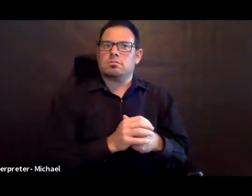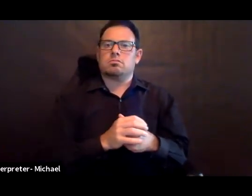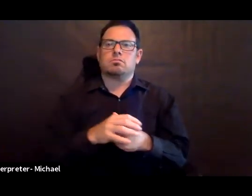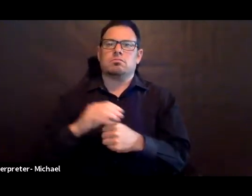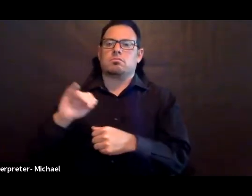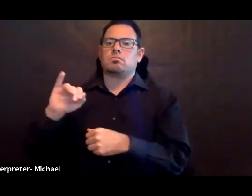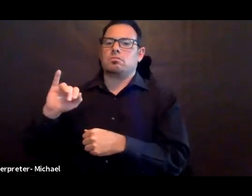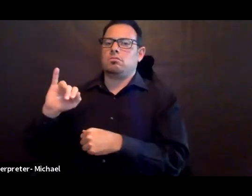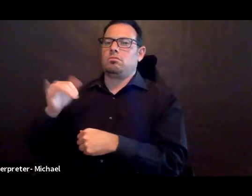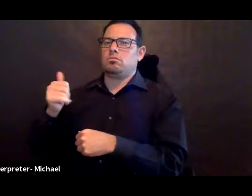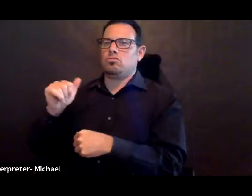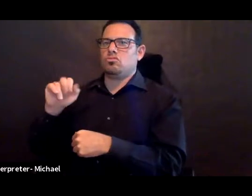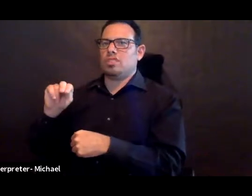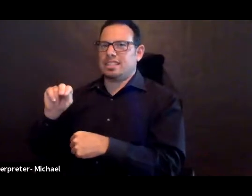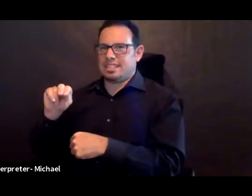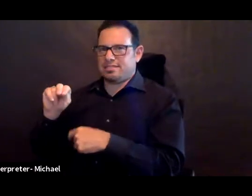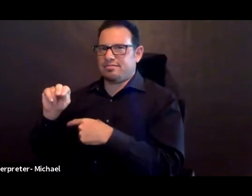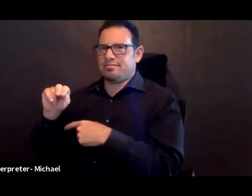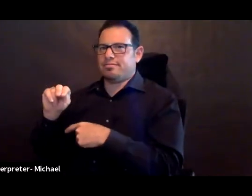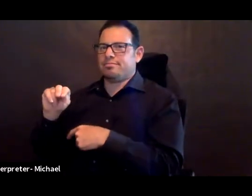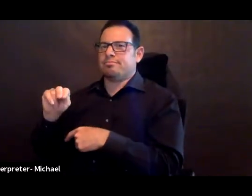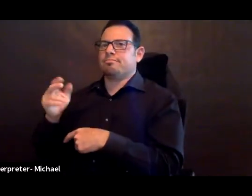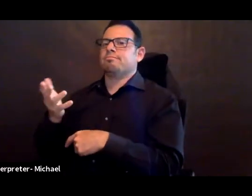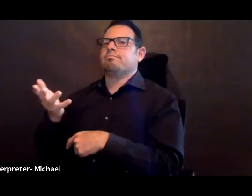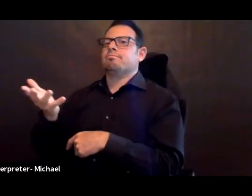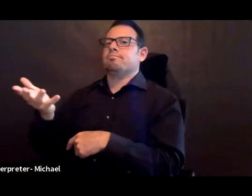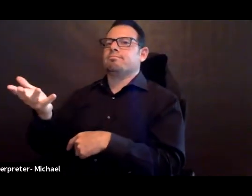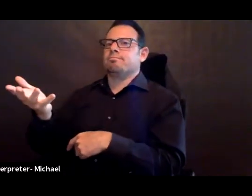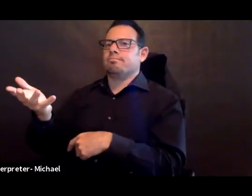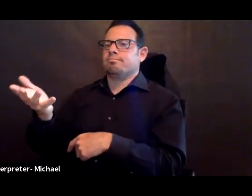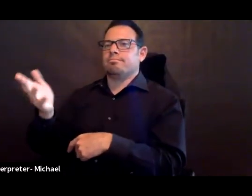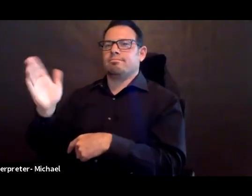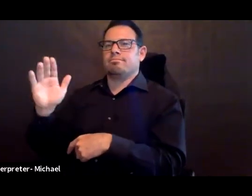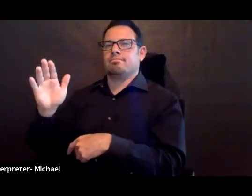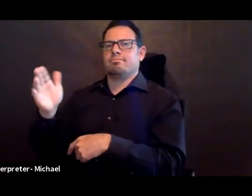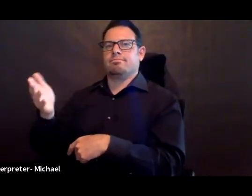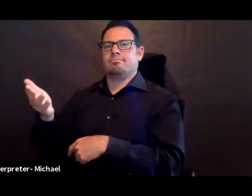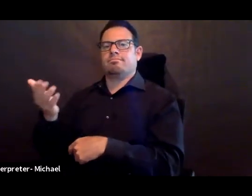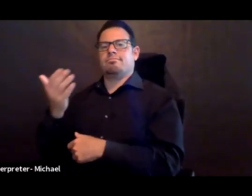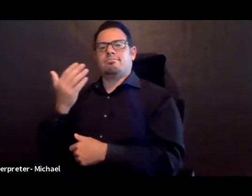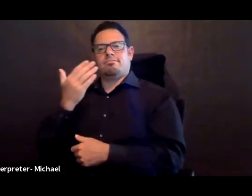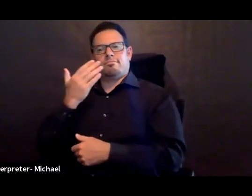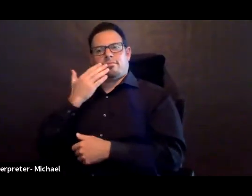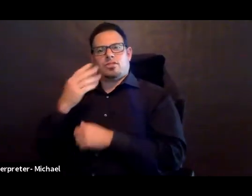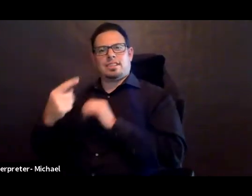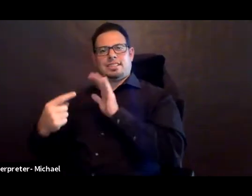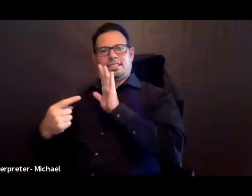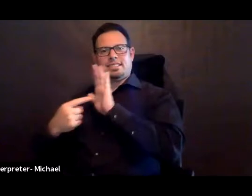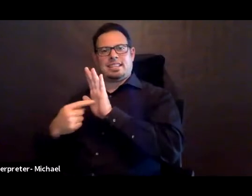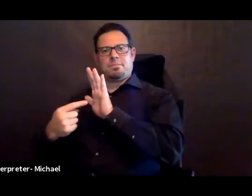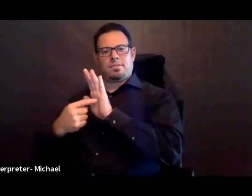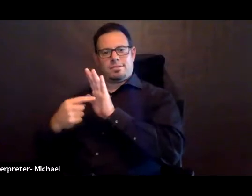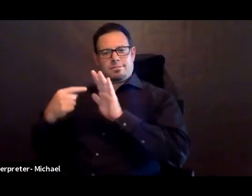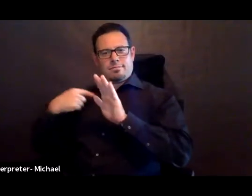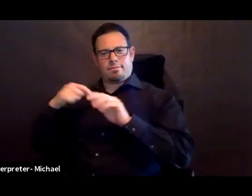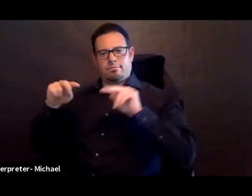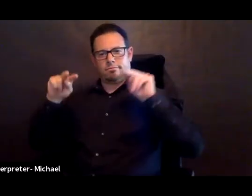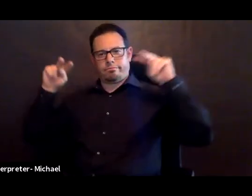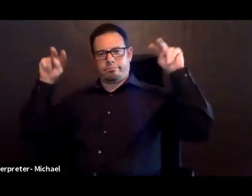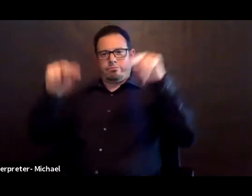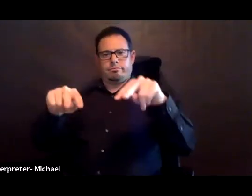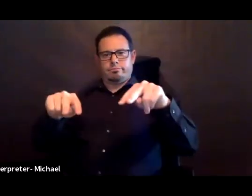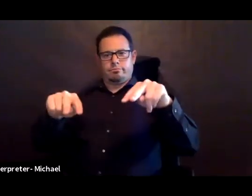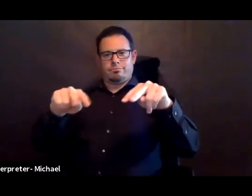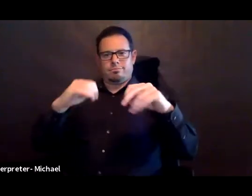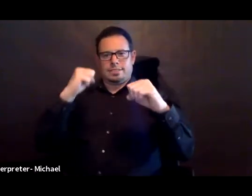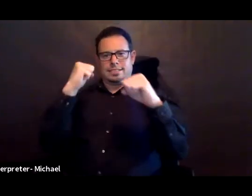to stay attuned as the data continues to build. At the present time, the data suggests that the current vaccines